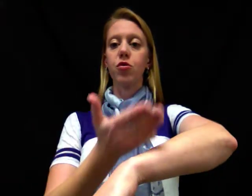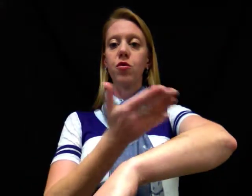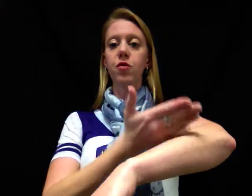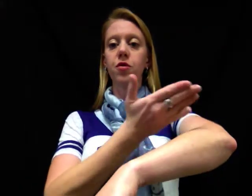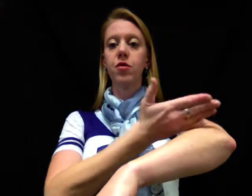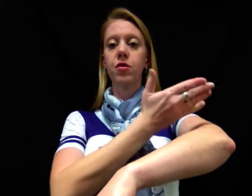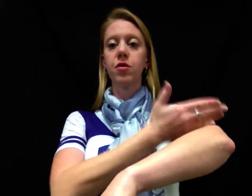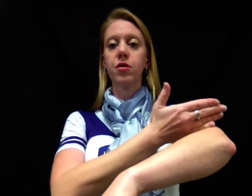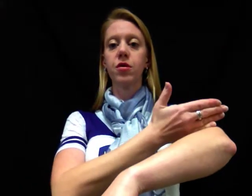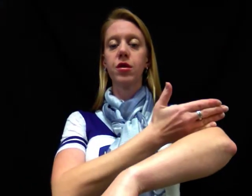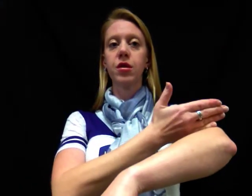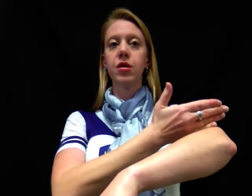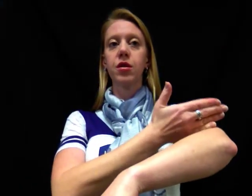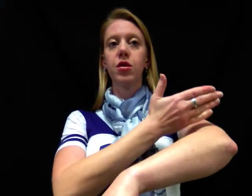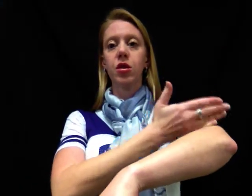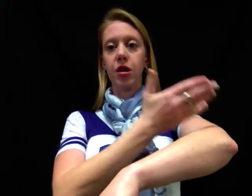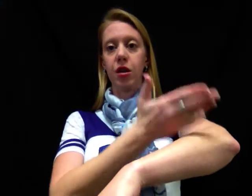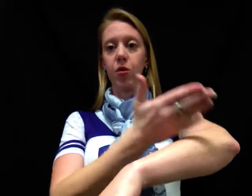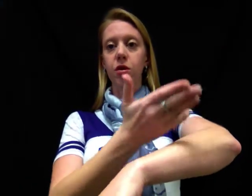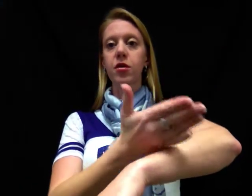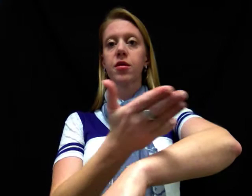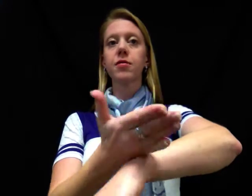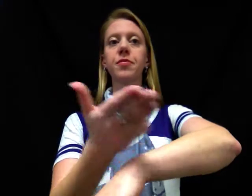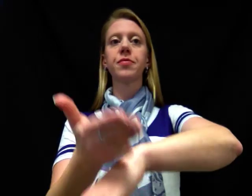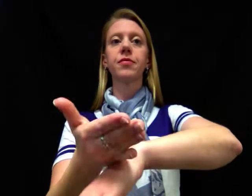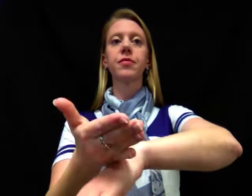Improve, to get worse.